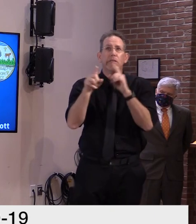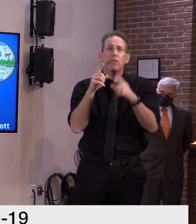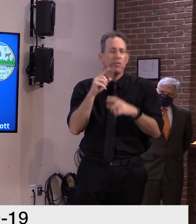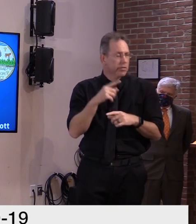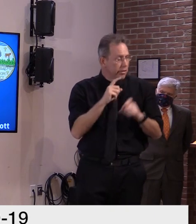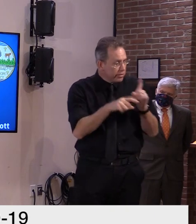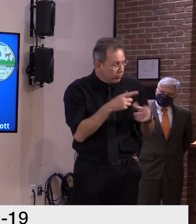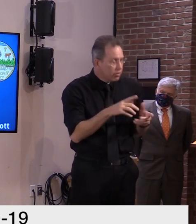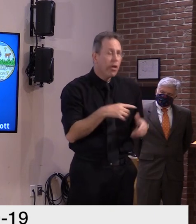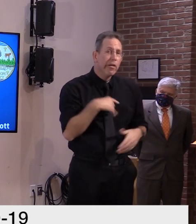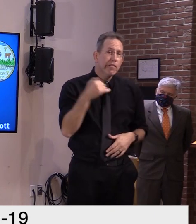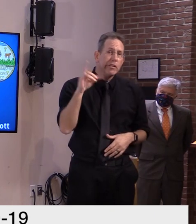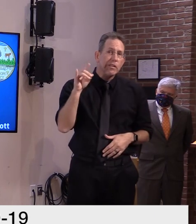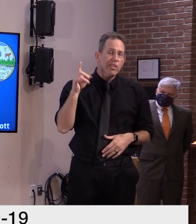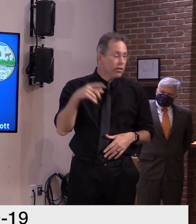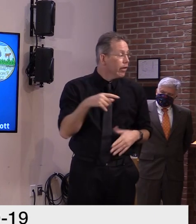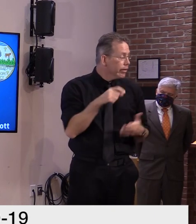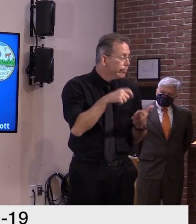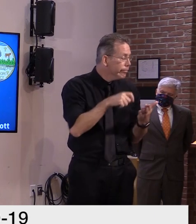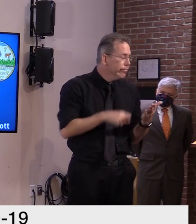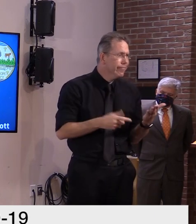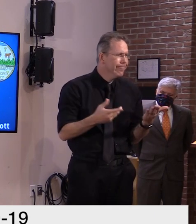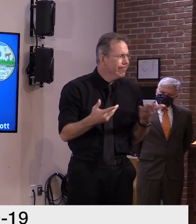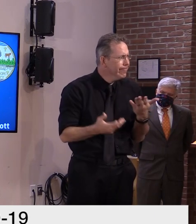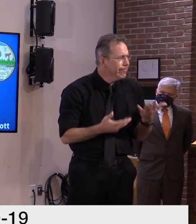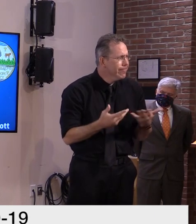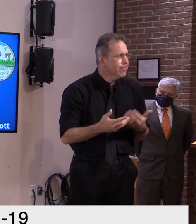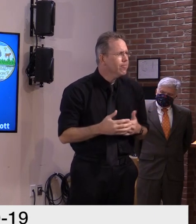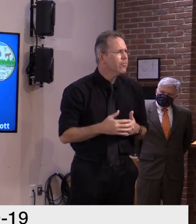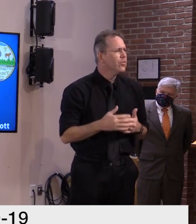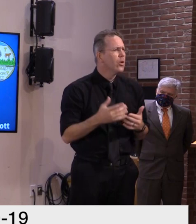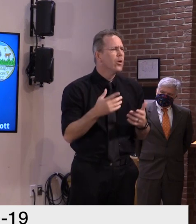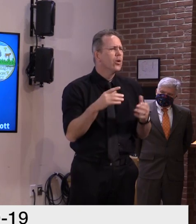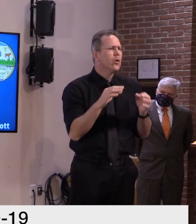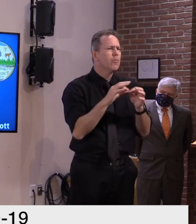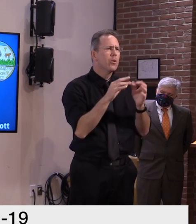you read on those disclosures.